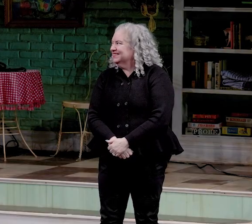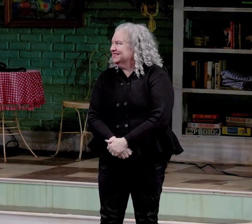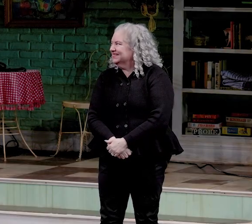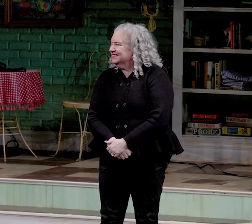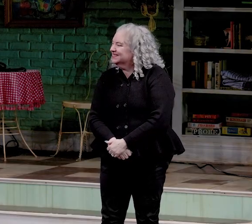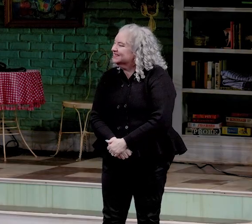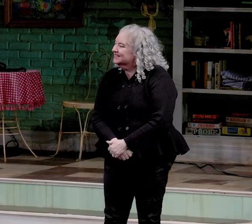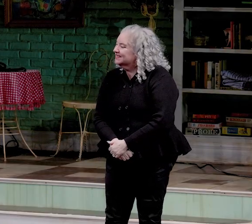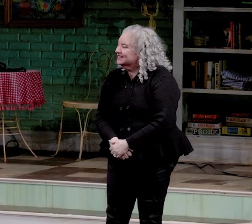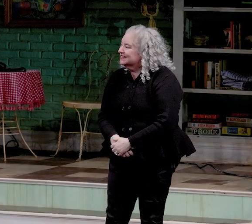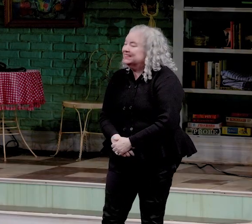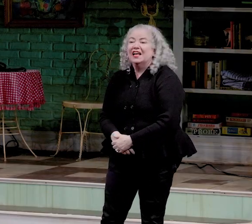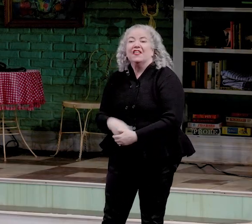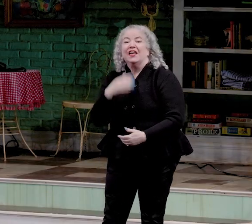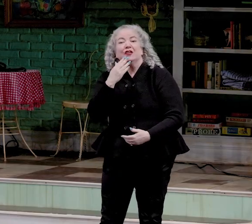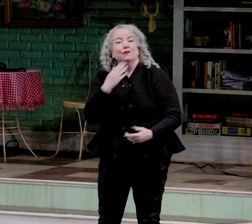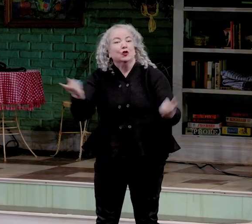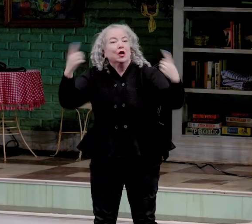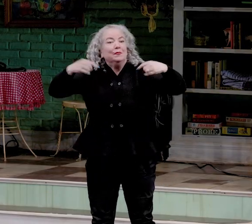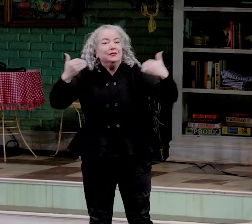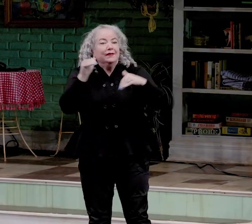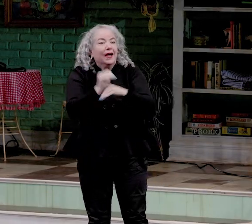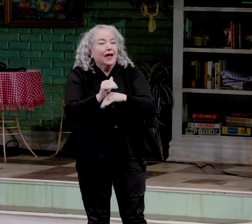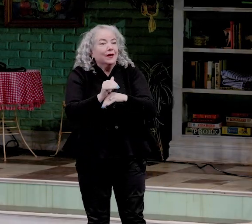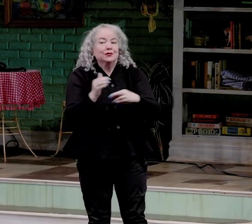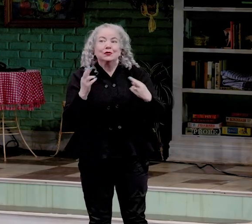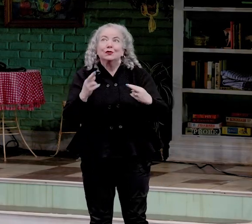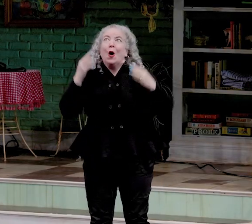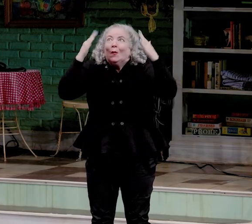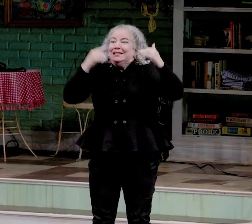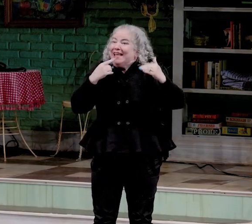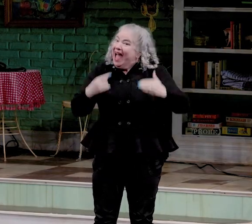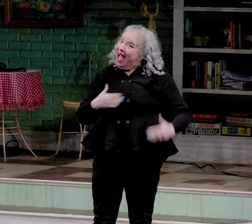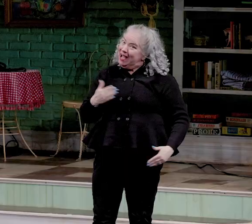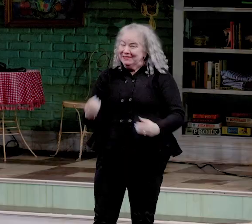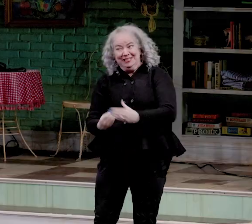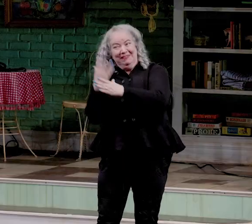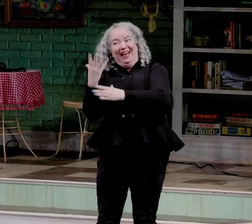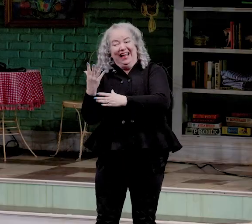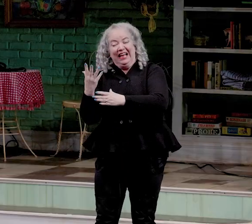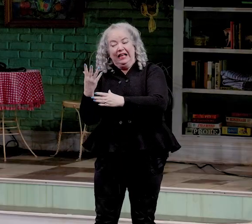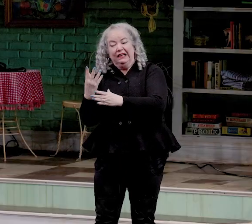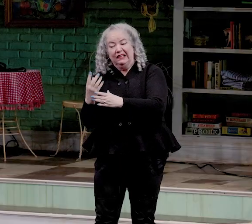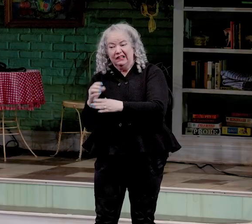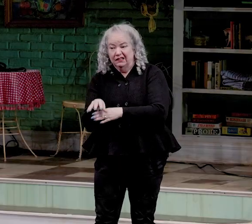Thank you so much for coming out tonight. You know, I was also hoping to say Happy Spring!